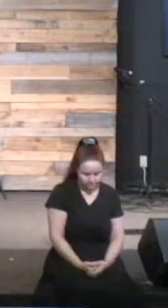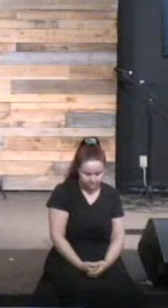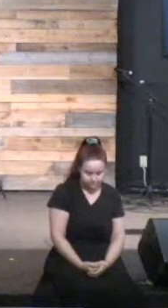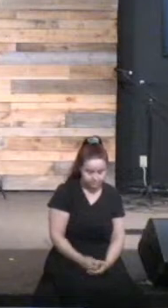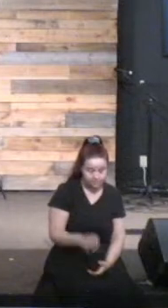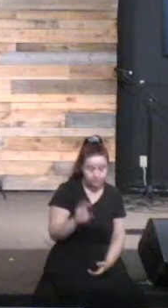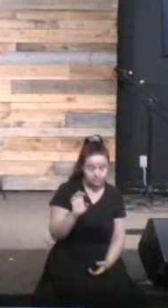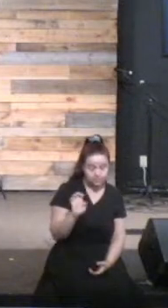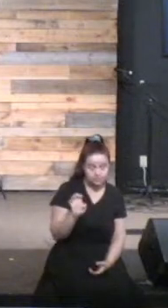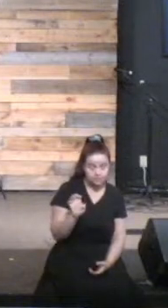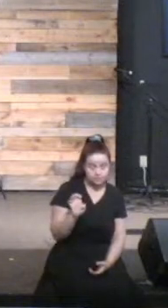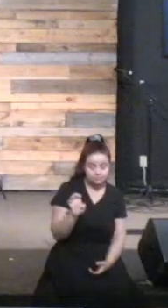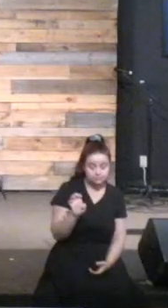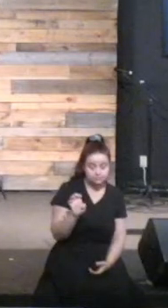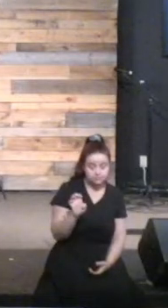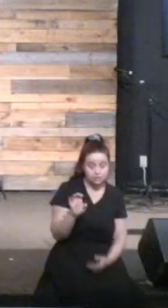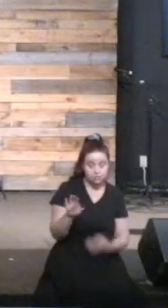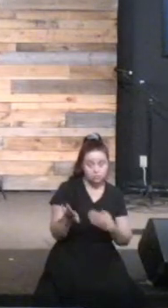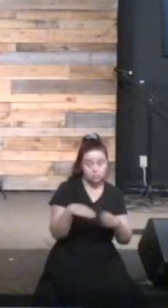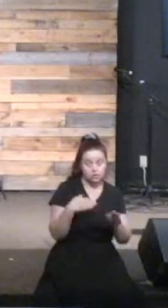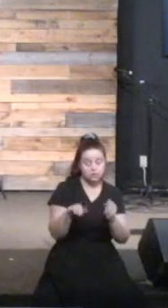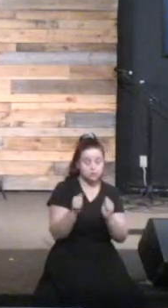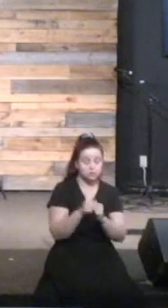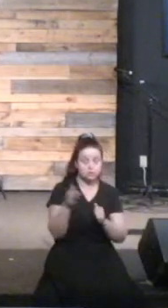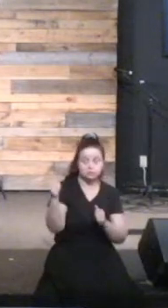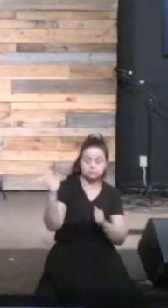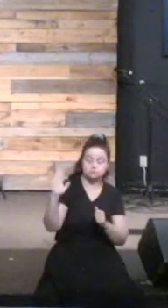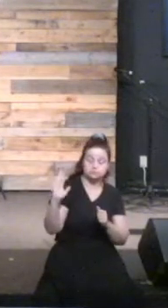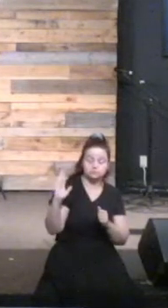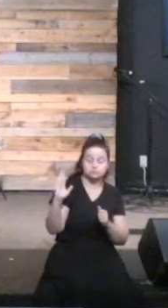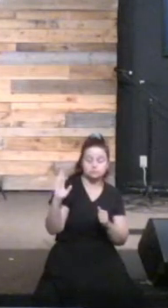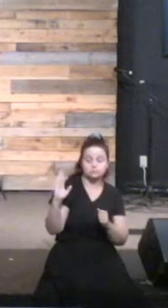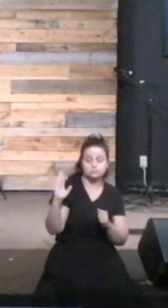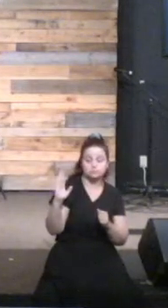Enoch walked with God